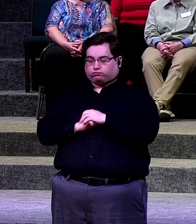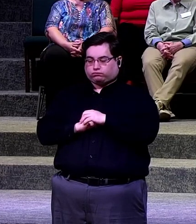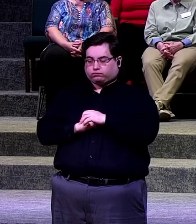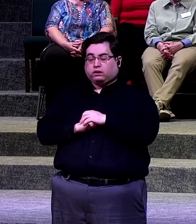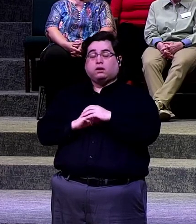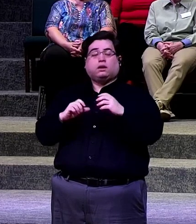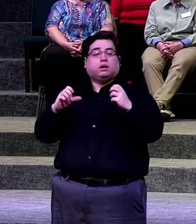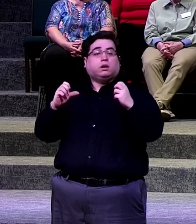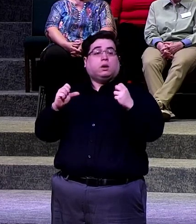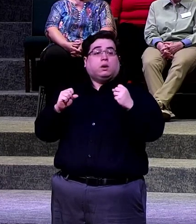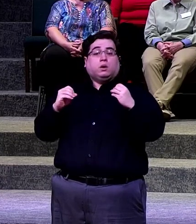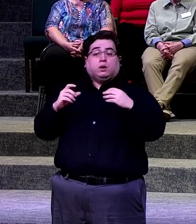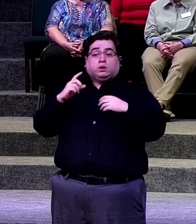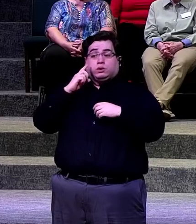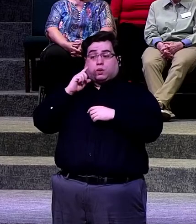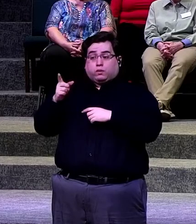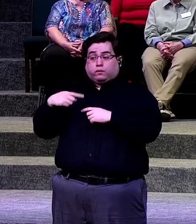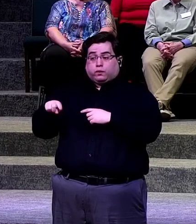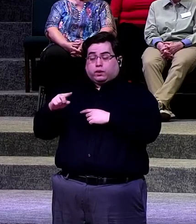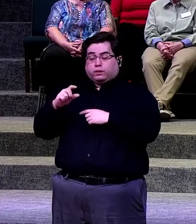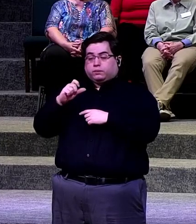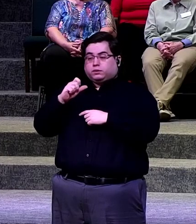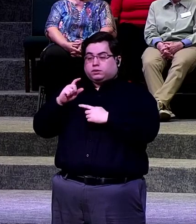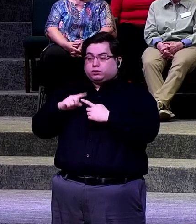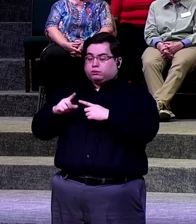And so, in order for them not to fall,